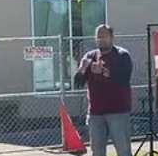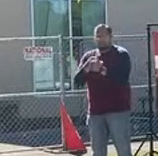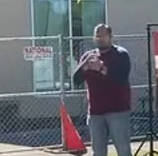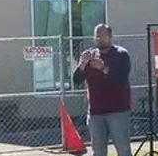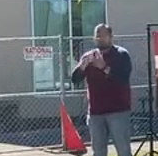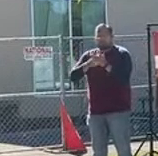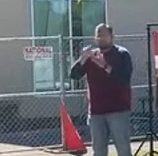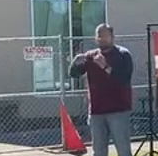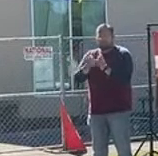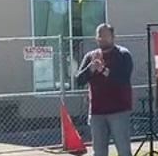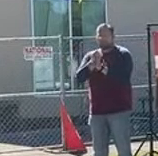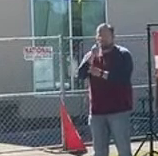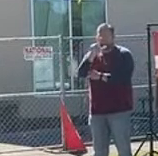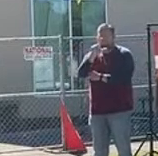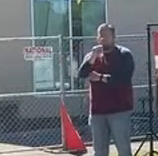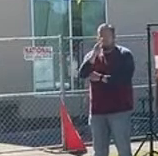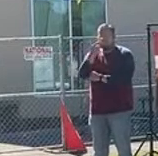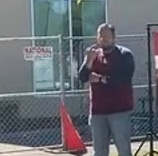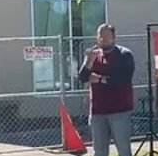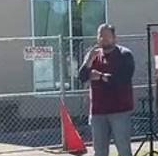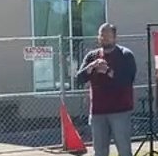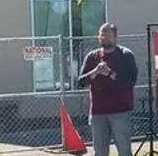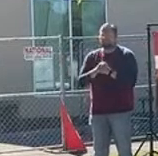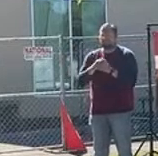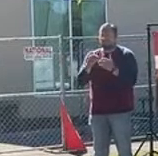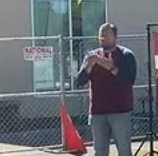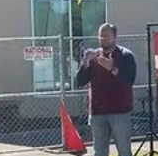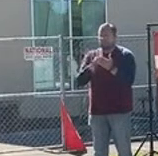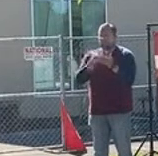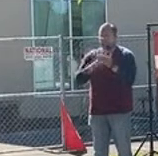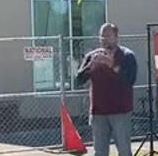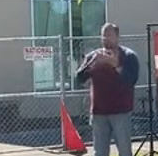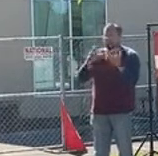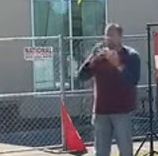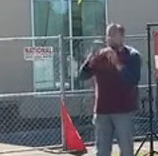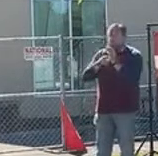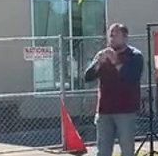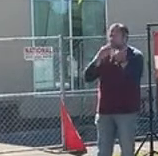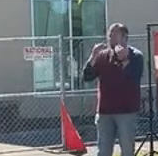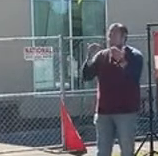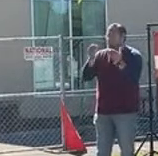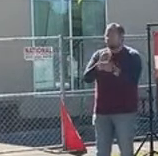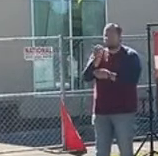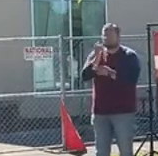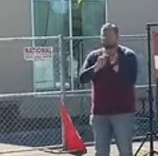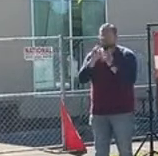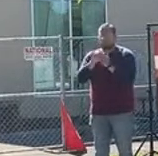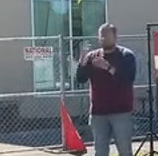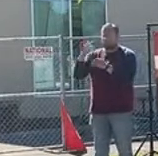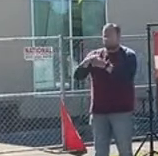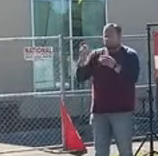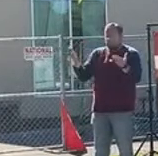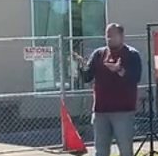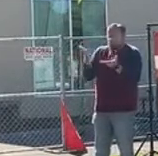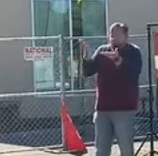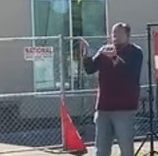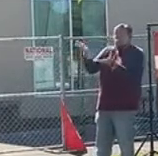year. So before we get started with our event, I'd like to recognize and thank a couple of elected officials for being here